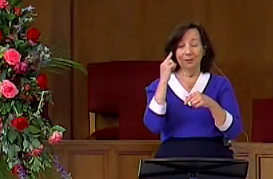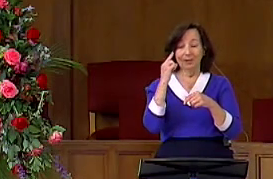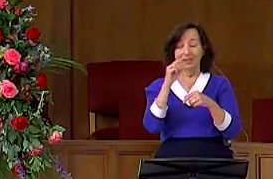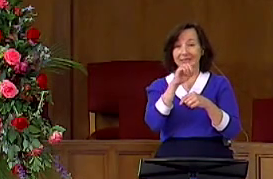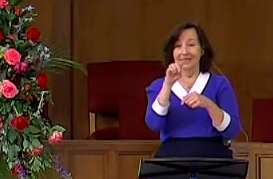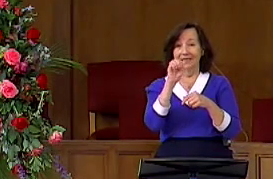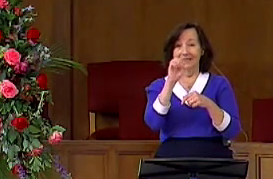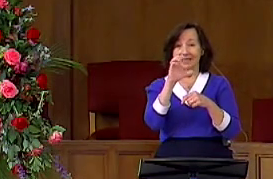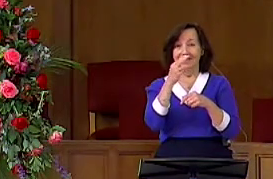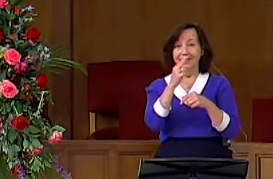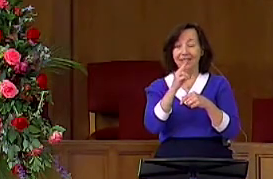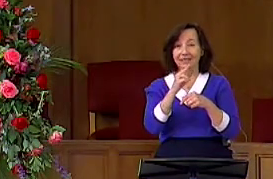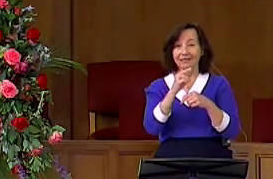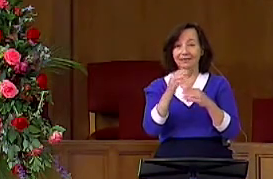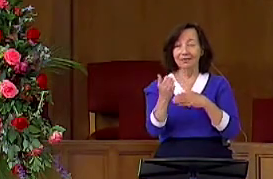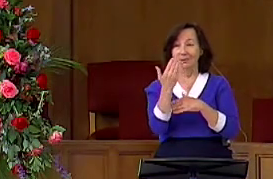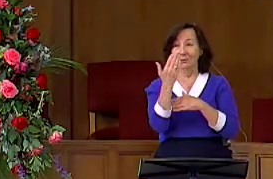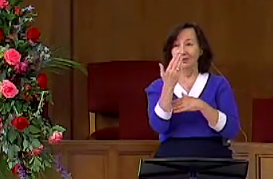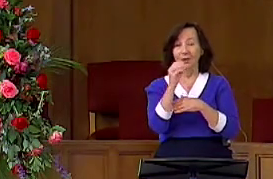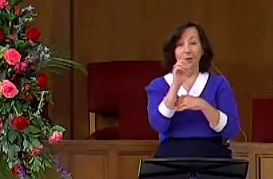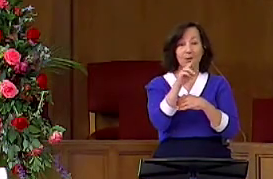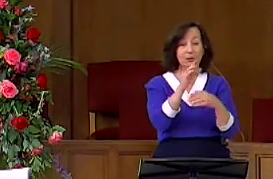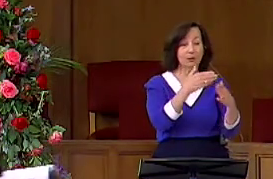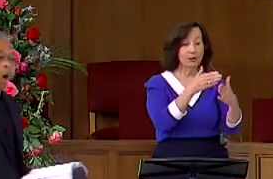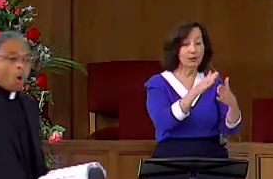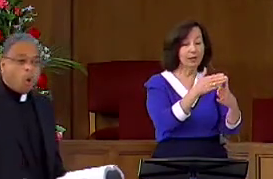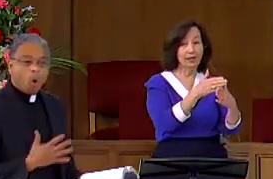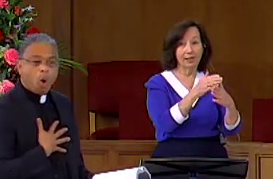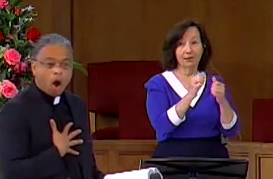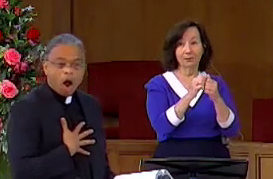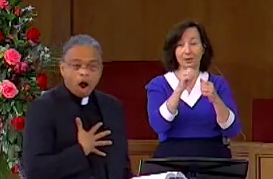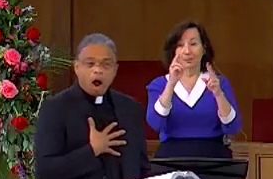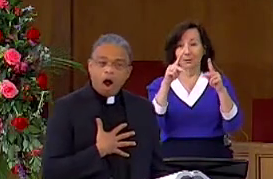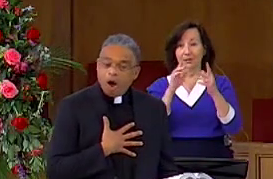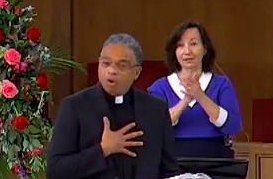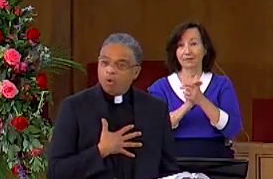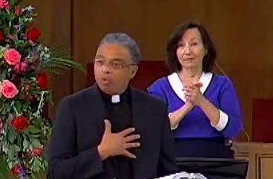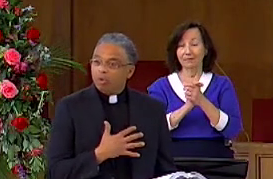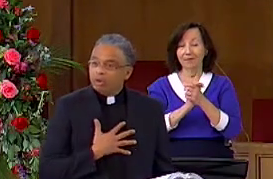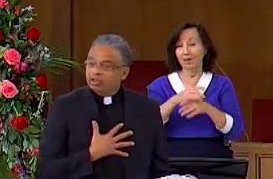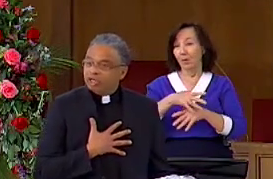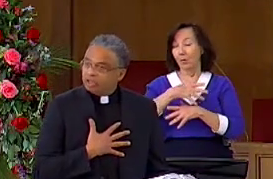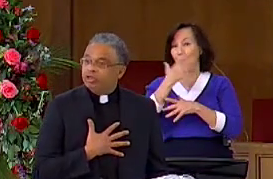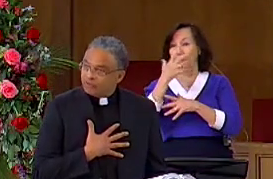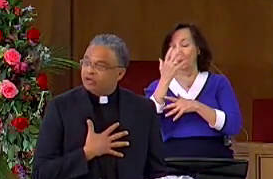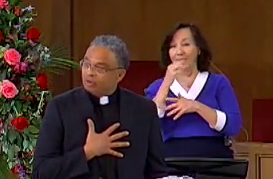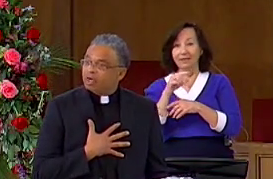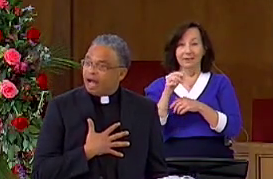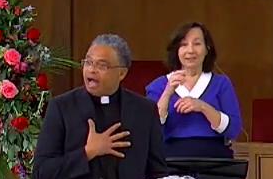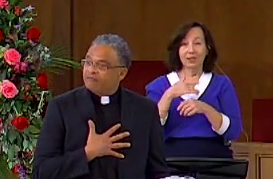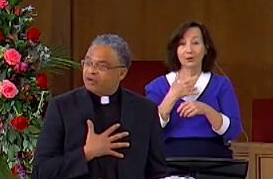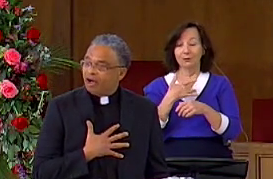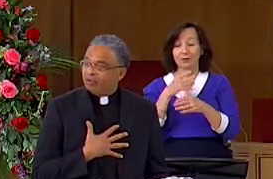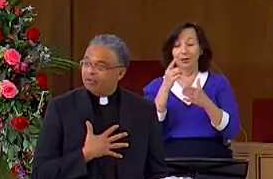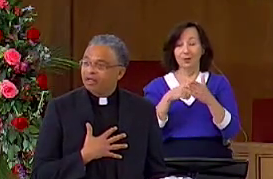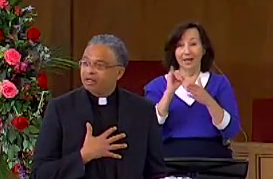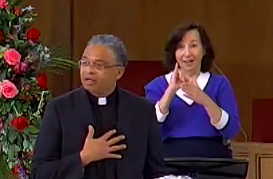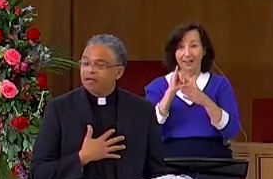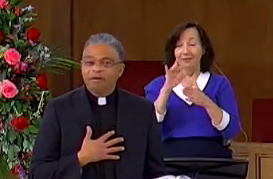The leftovers are whenever you share with somebody and say, "Whoo, oh, did you feel what I